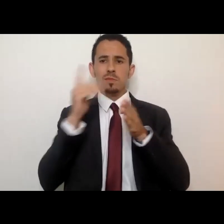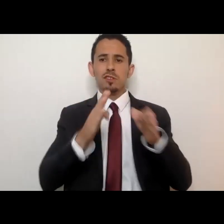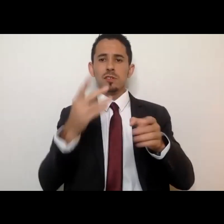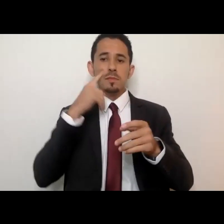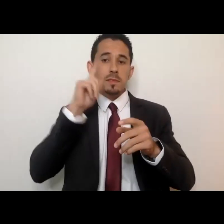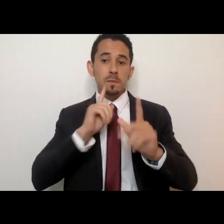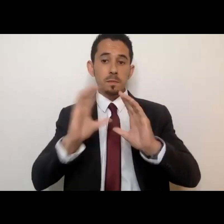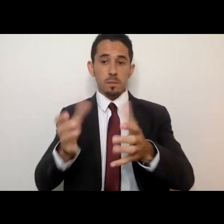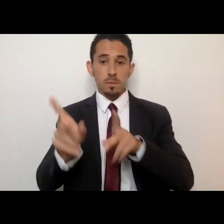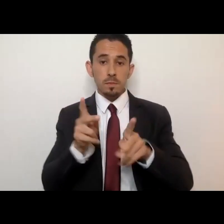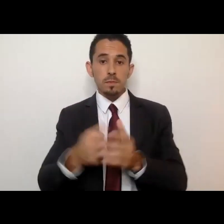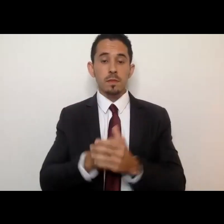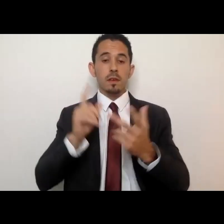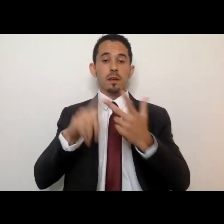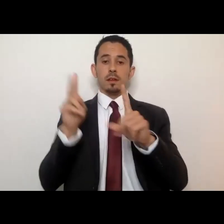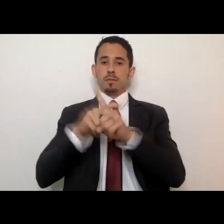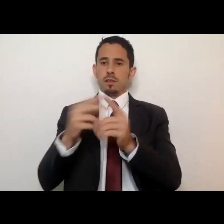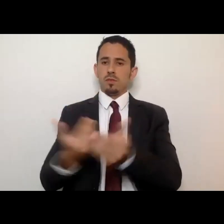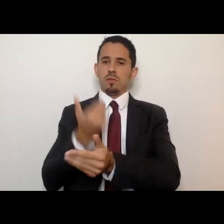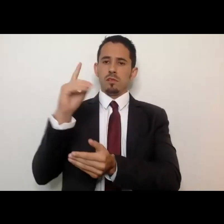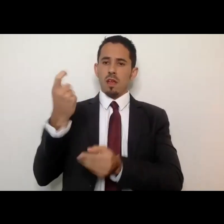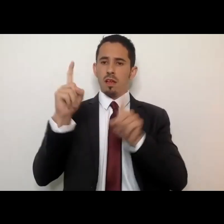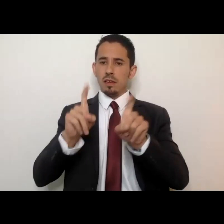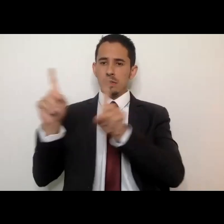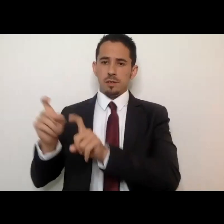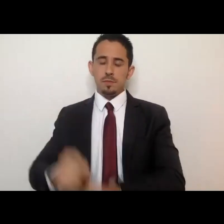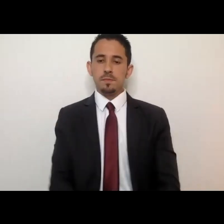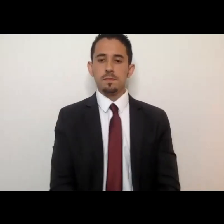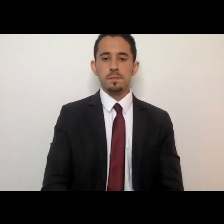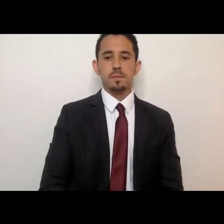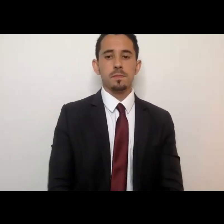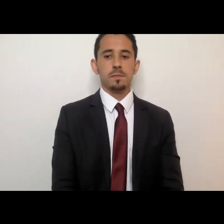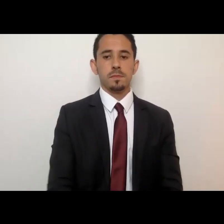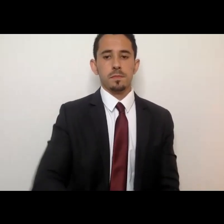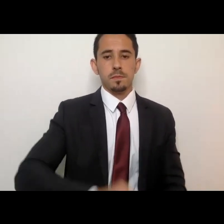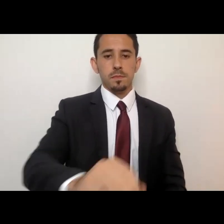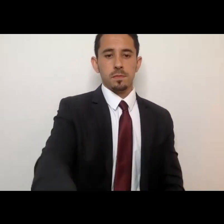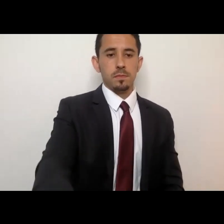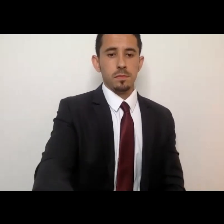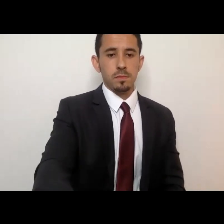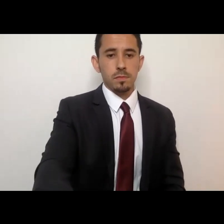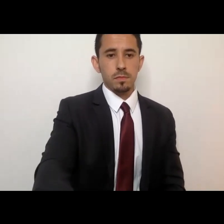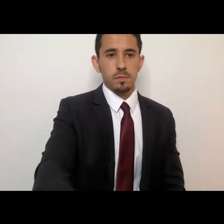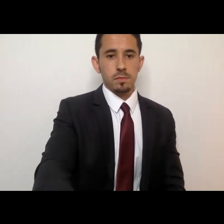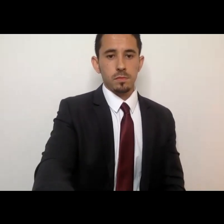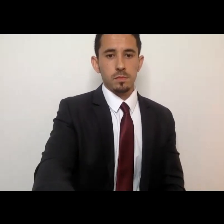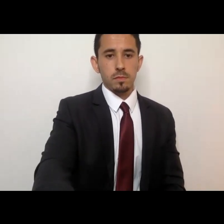tick-borne diseases, preventative strategies for the deaf population, and a new diagnostic test.